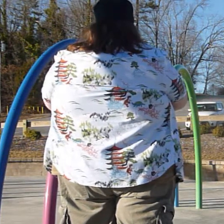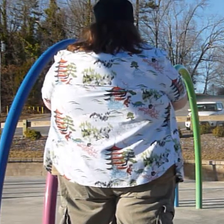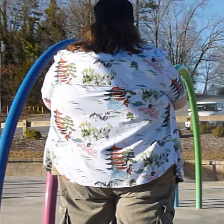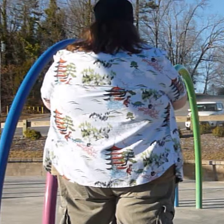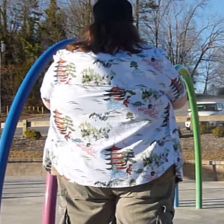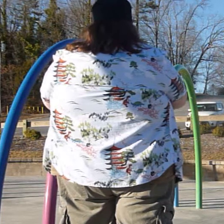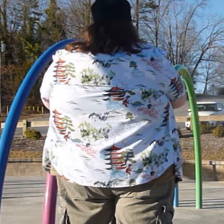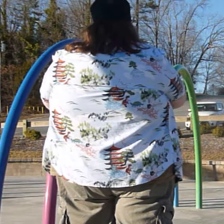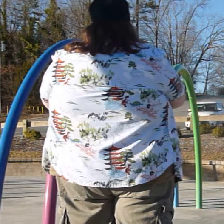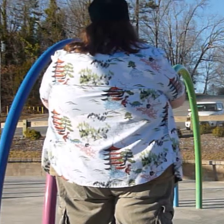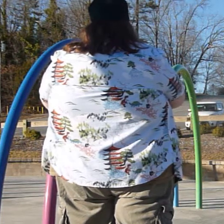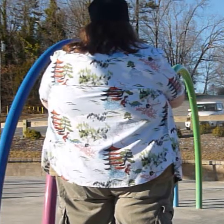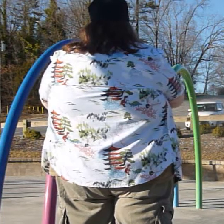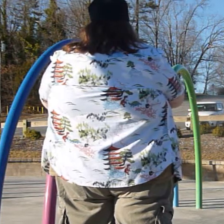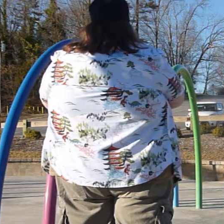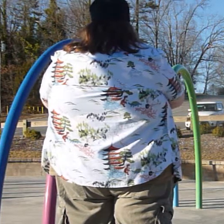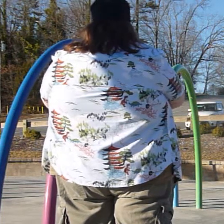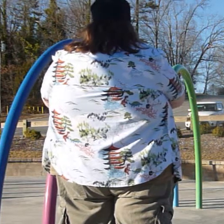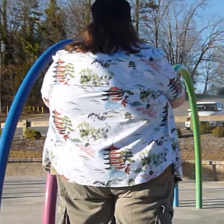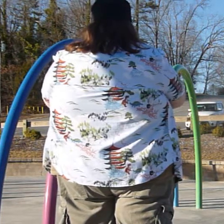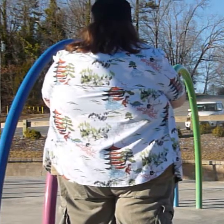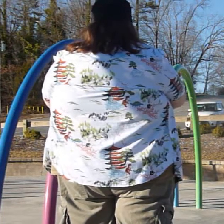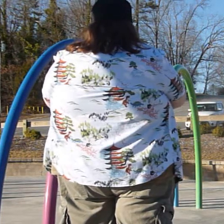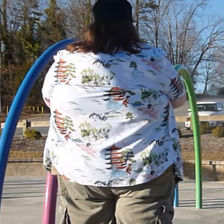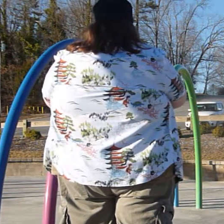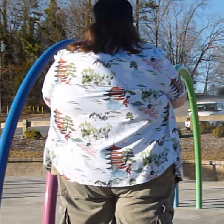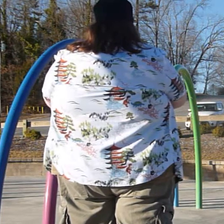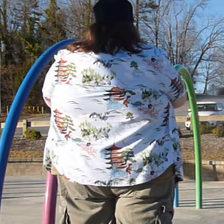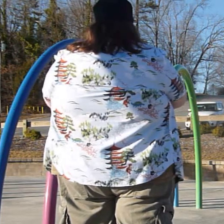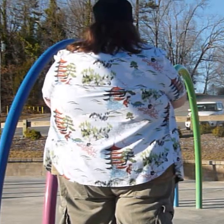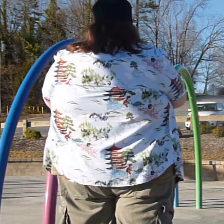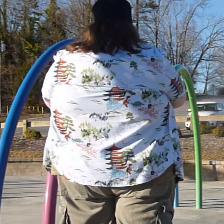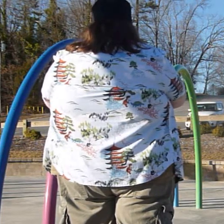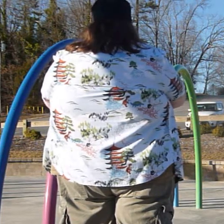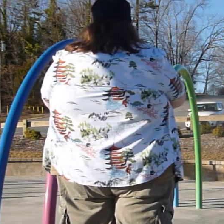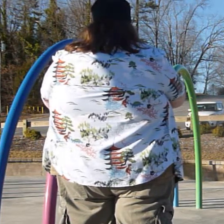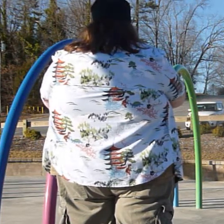Oh, you moved. I forgot that you had the cross on that knee. You have to hold it down.